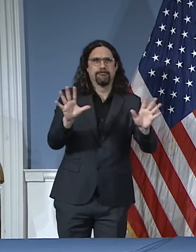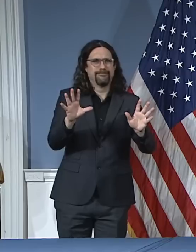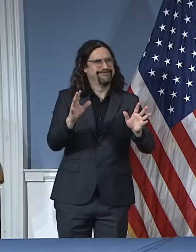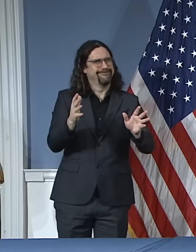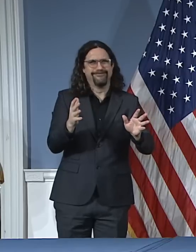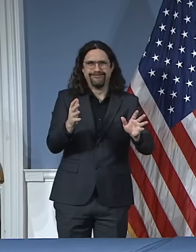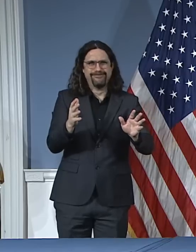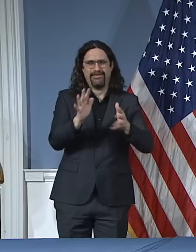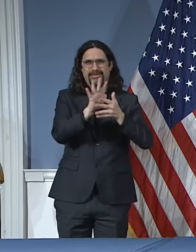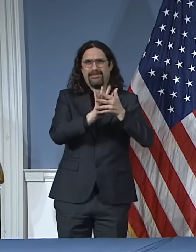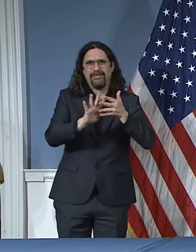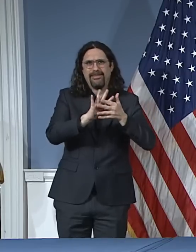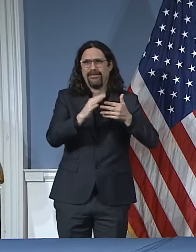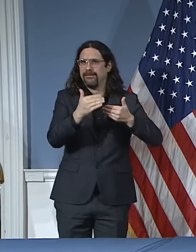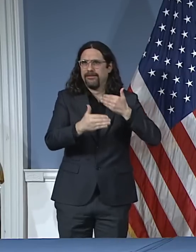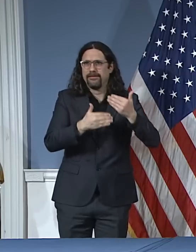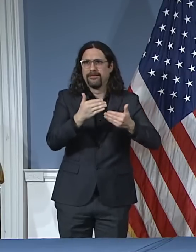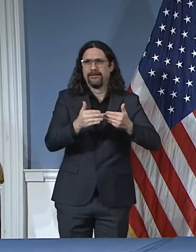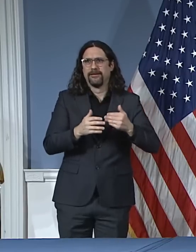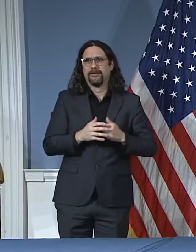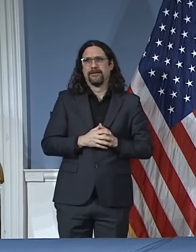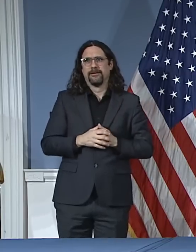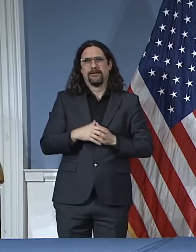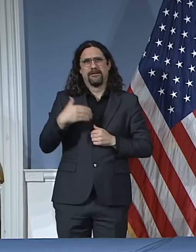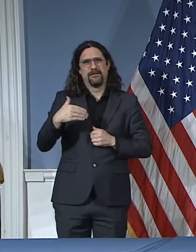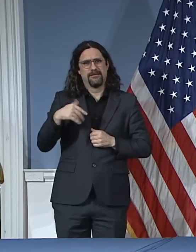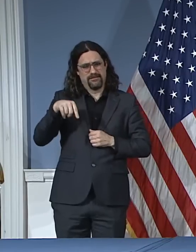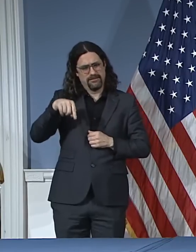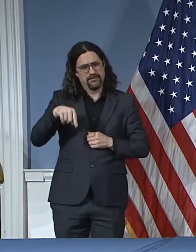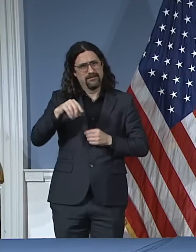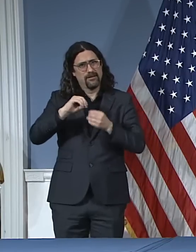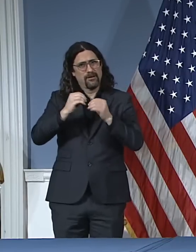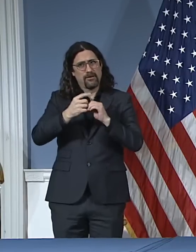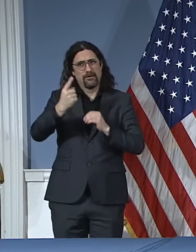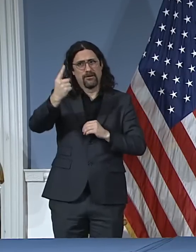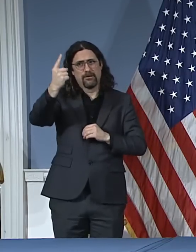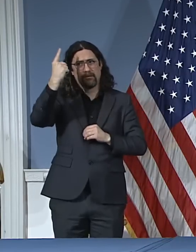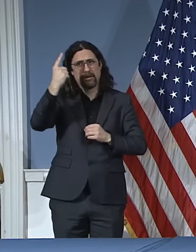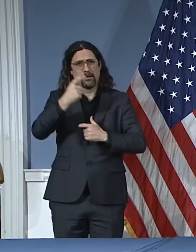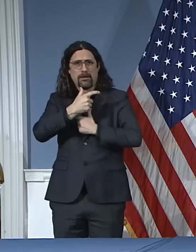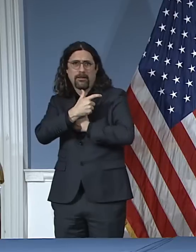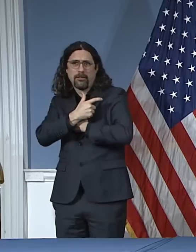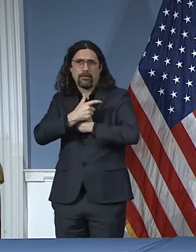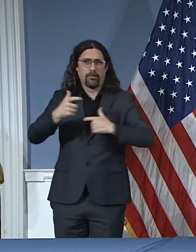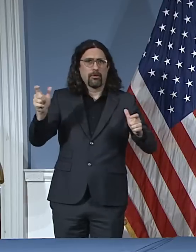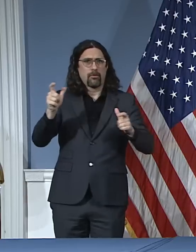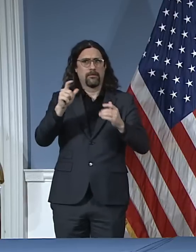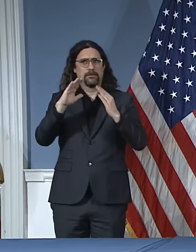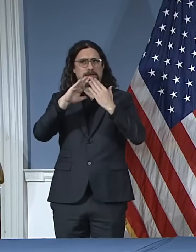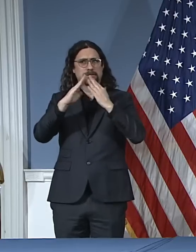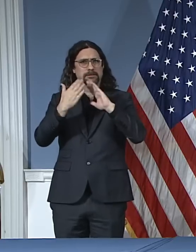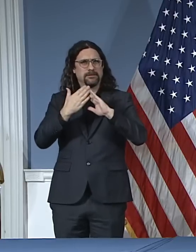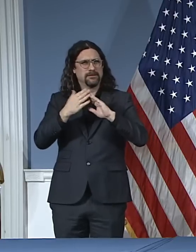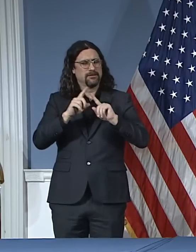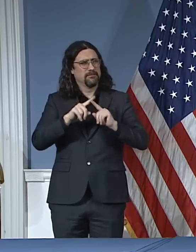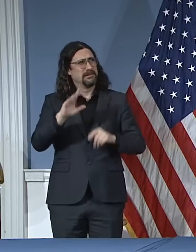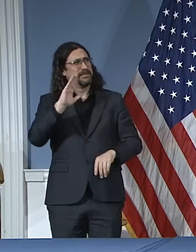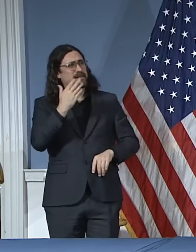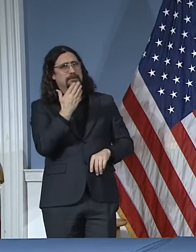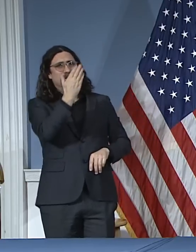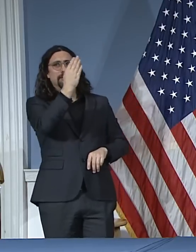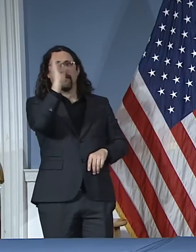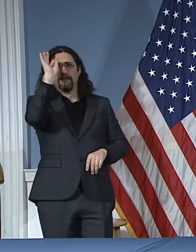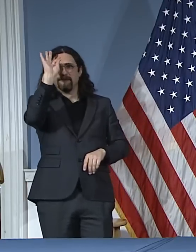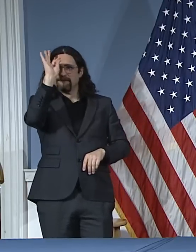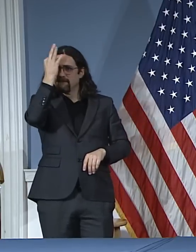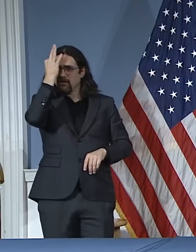the crosshairs and that the federal government is going to actually do something about it. I won't dwell. I've been perfectly clear. We need our armed forces, and we